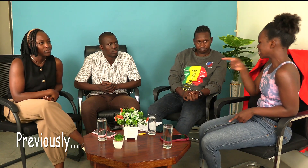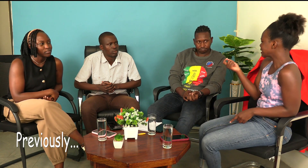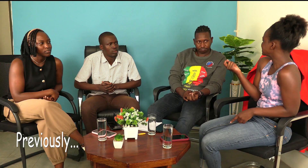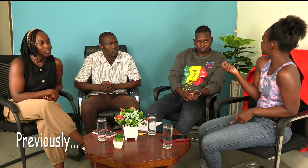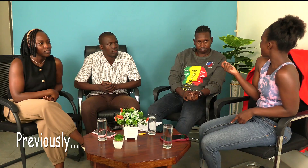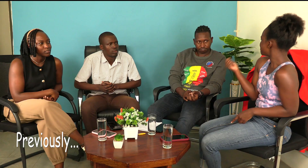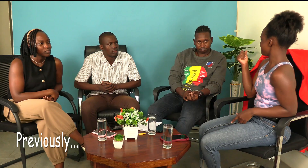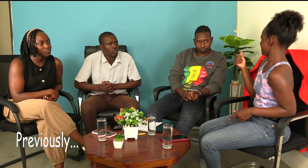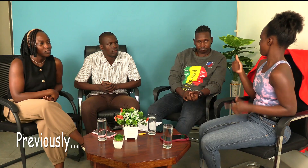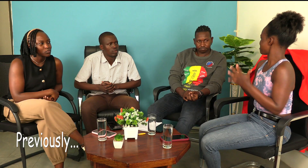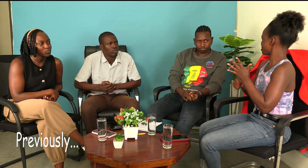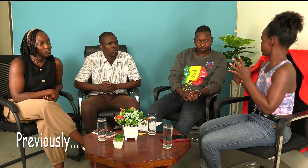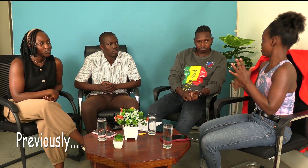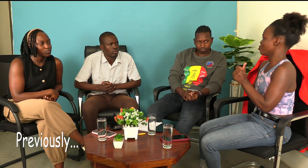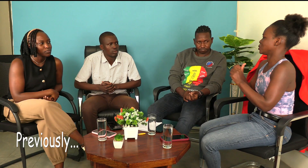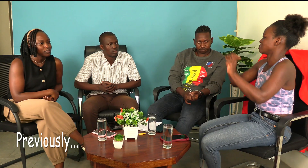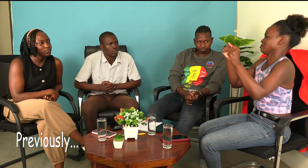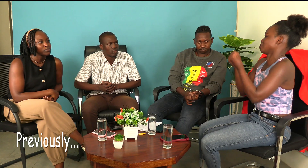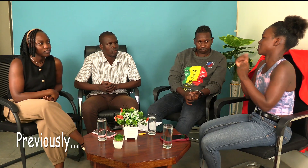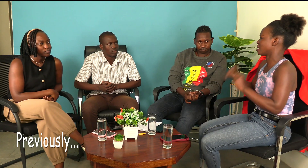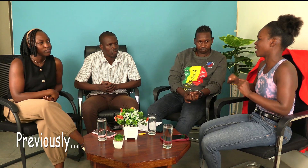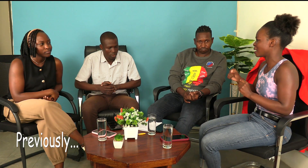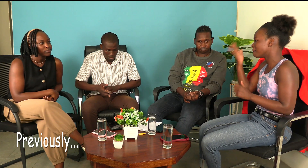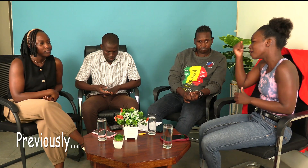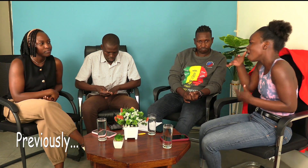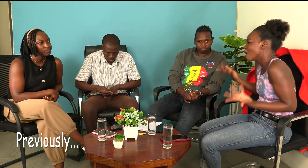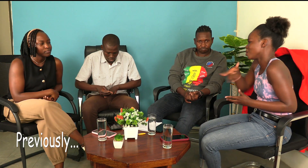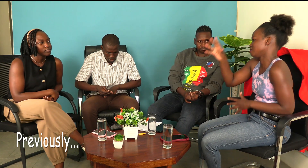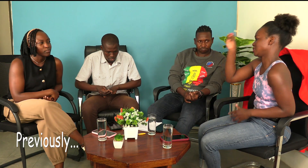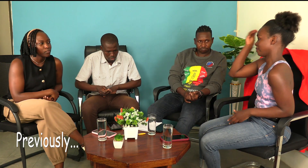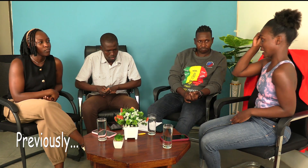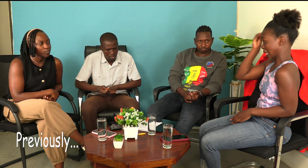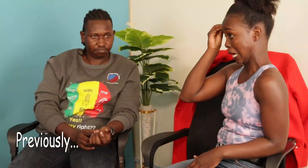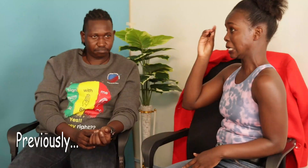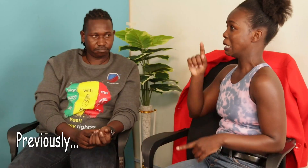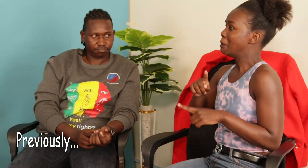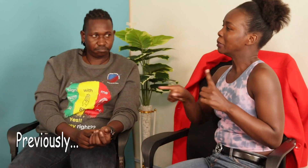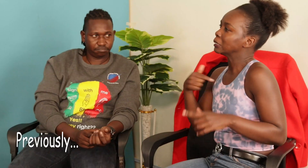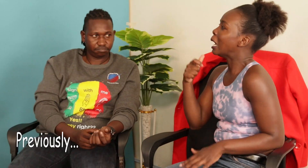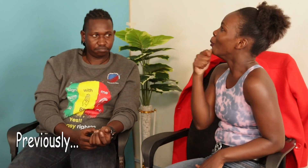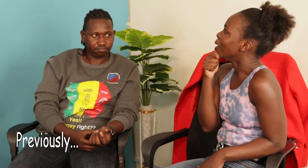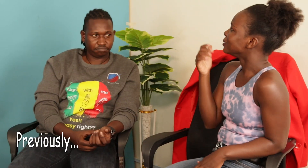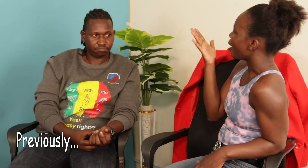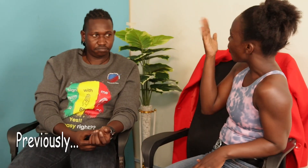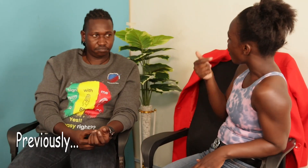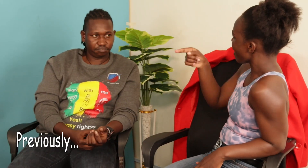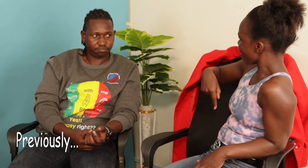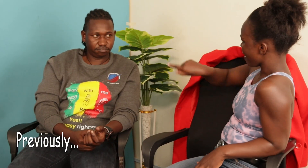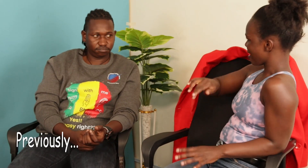And you feel stressed, especially when you don't communicate with anyone. But I feel this is very minimal. Why? You should learn